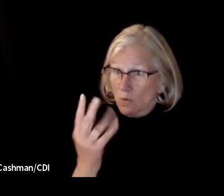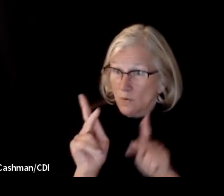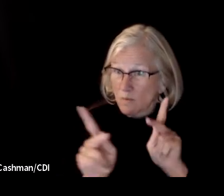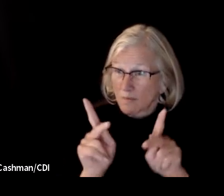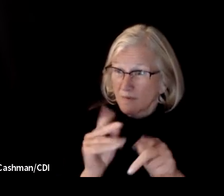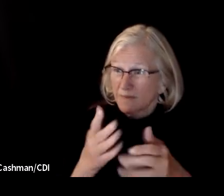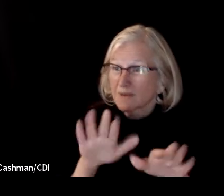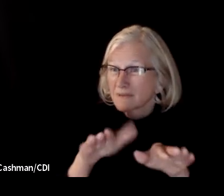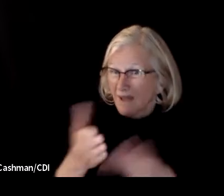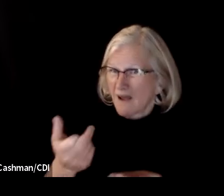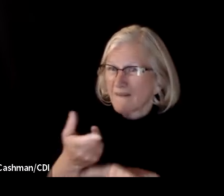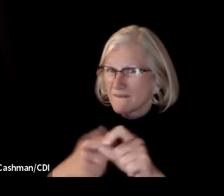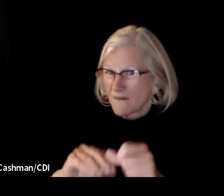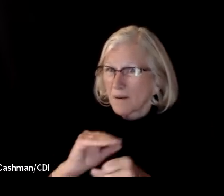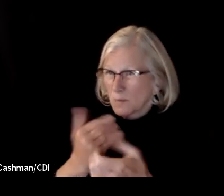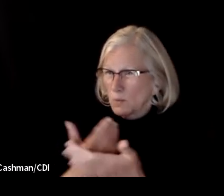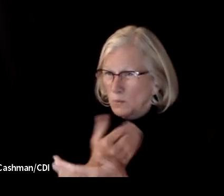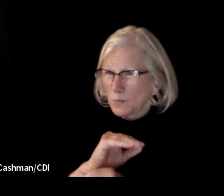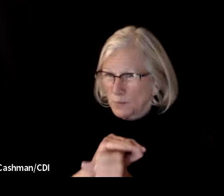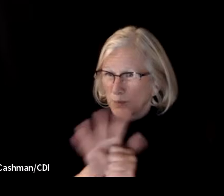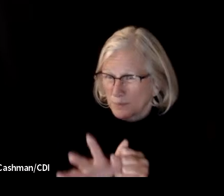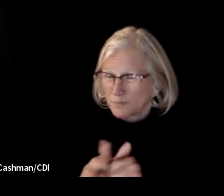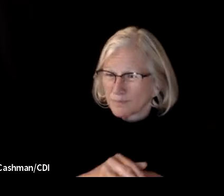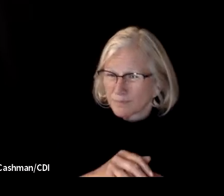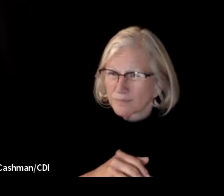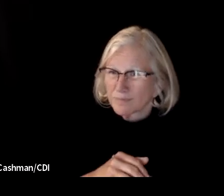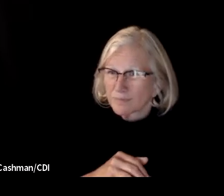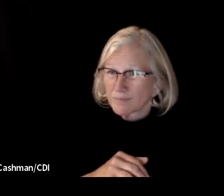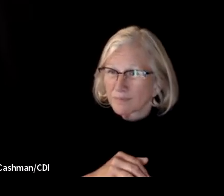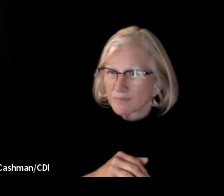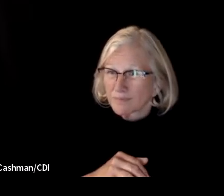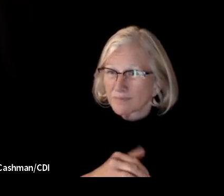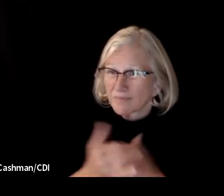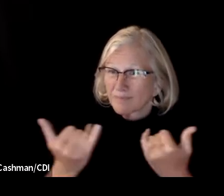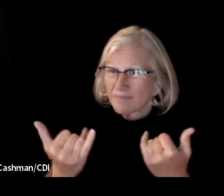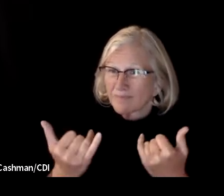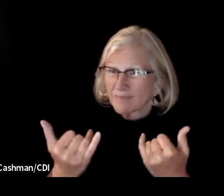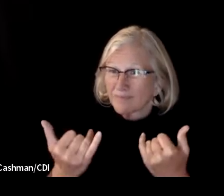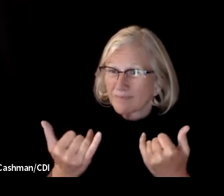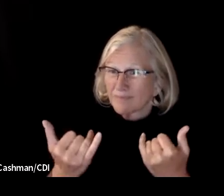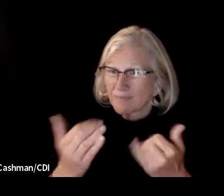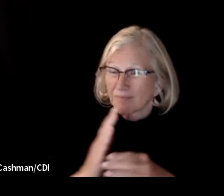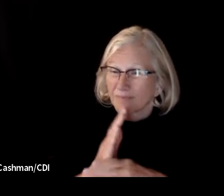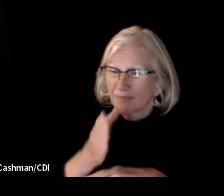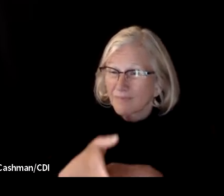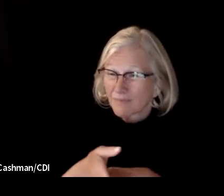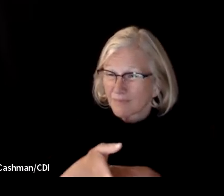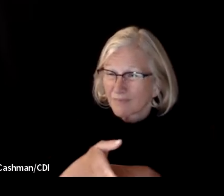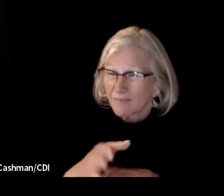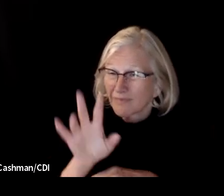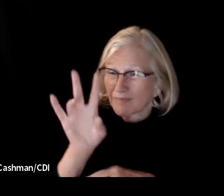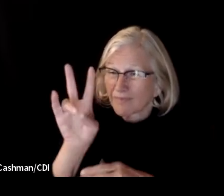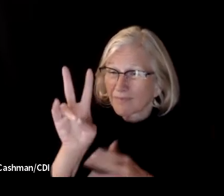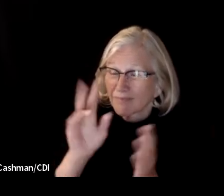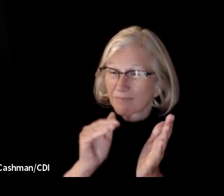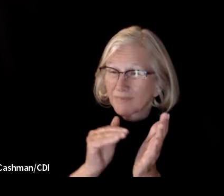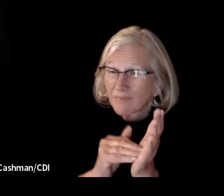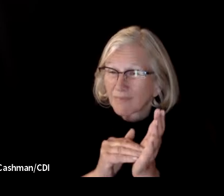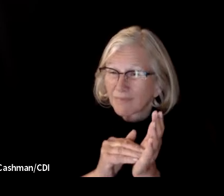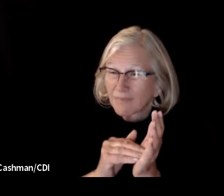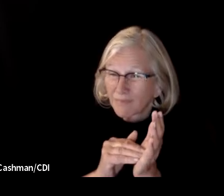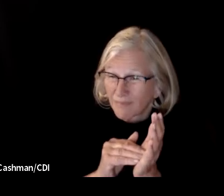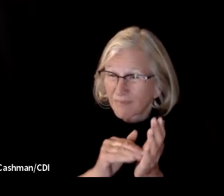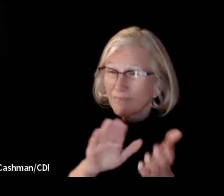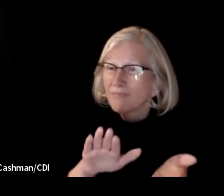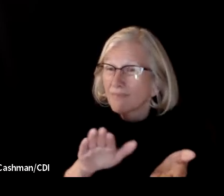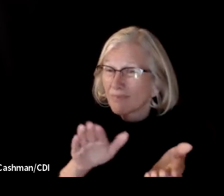7,660 Minnesotans lost to COVID-19 since the start of the pandemic. Today, we're here to discuss, and joined by our